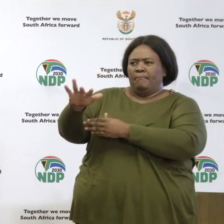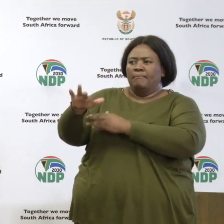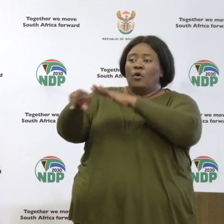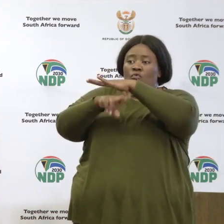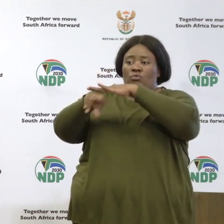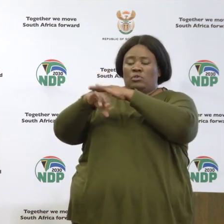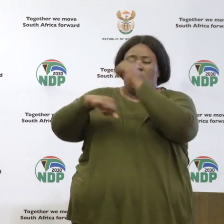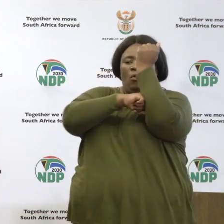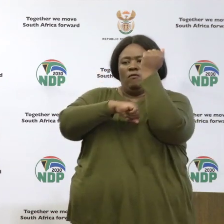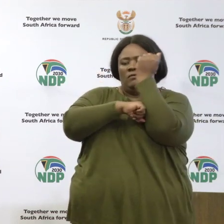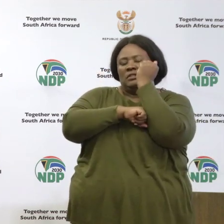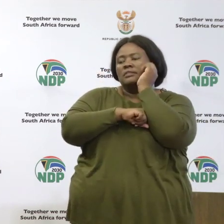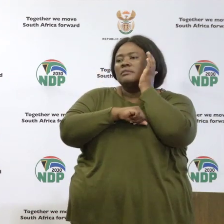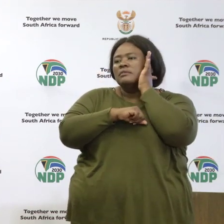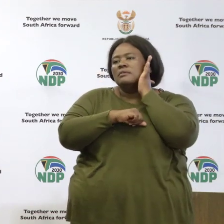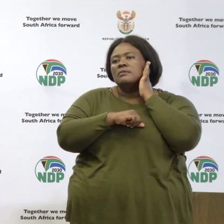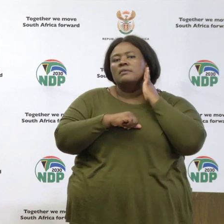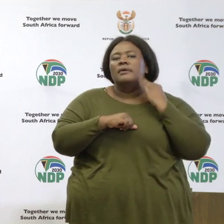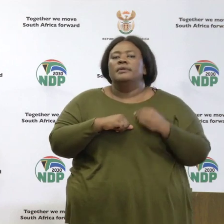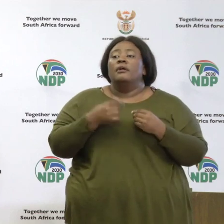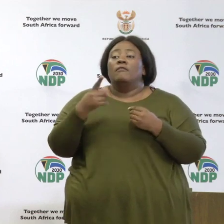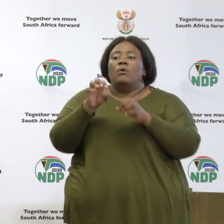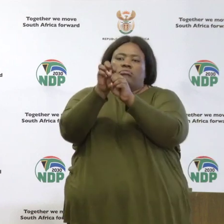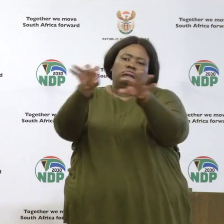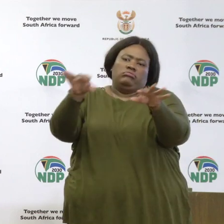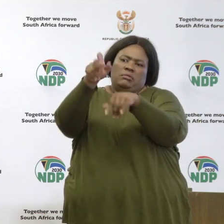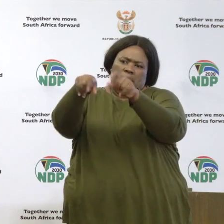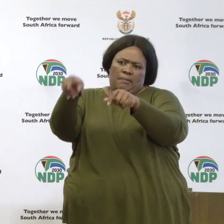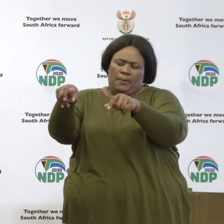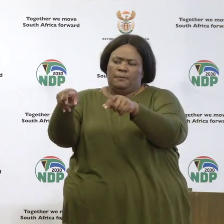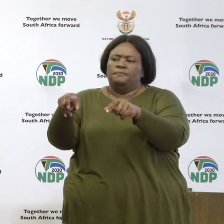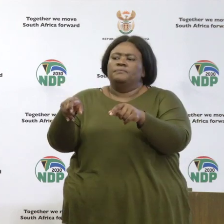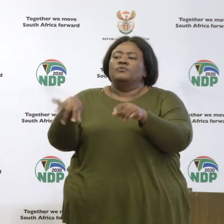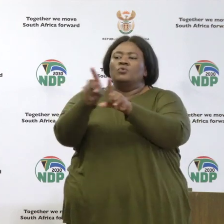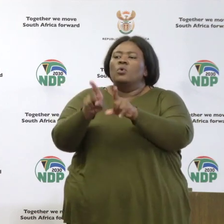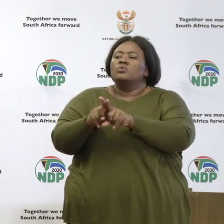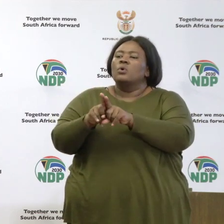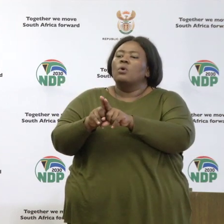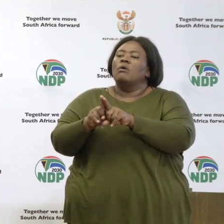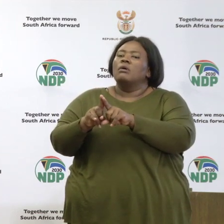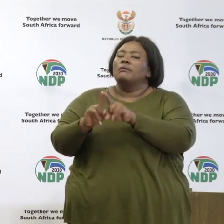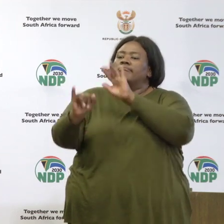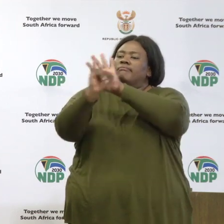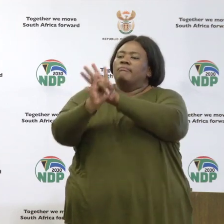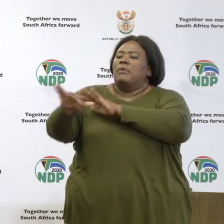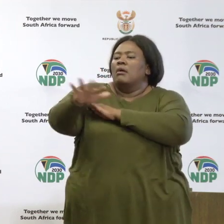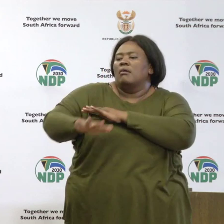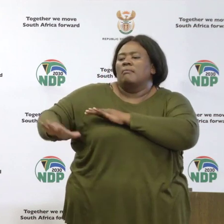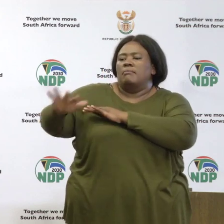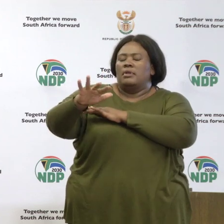office of his farm for distribution. And the sites will also be identified throughout the